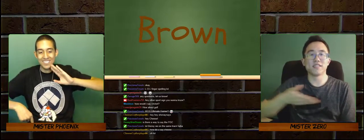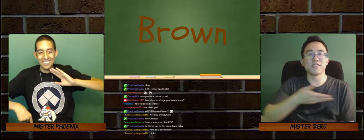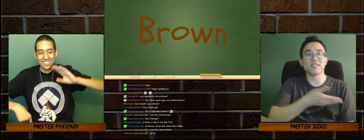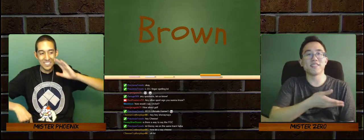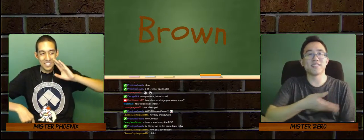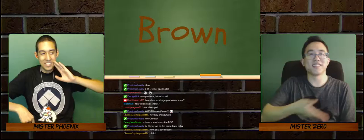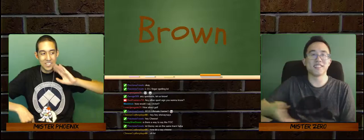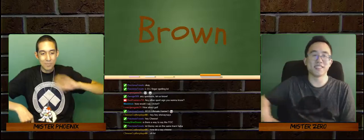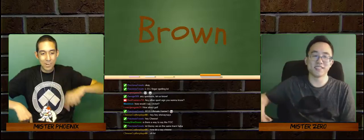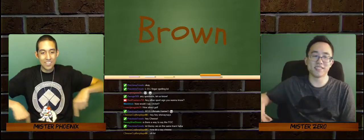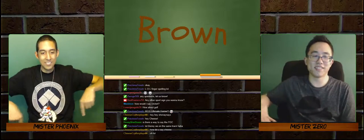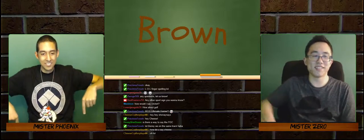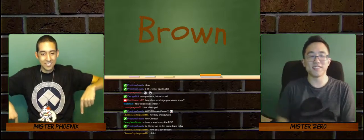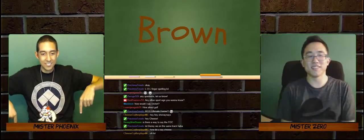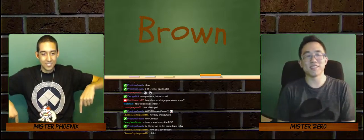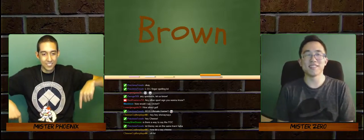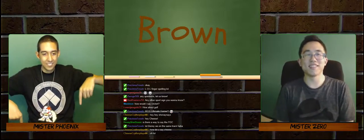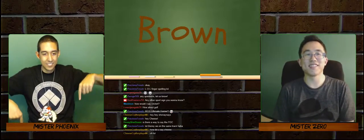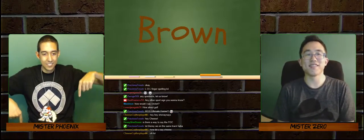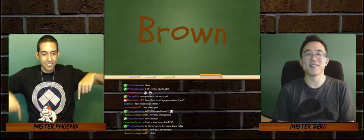Brown. Brown.